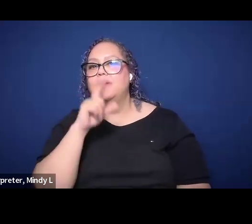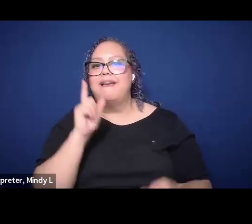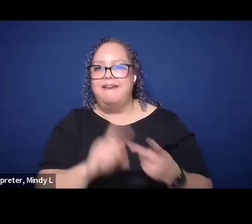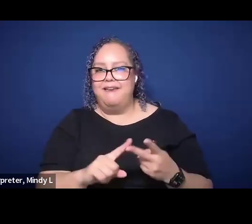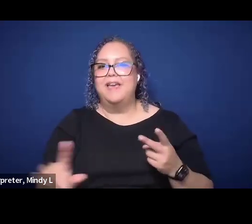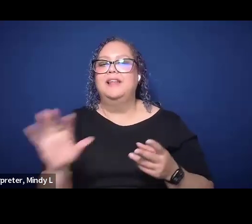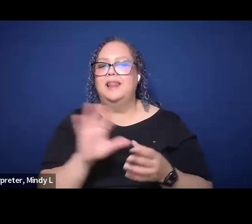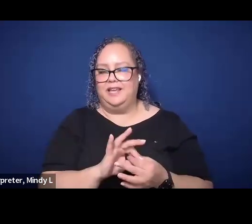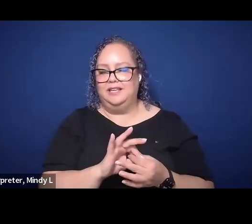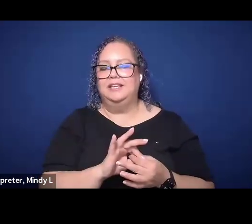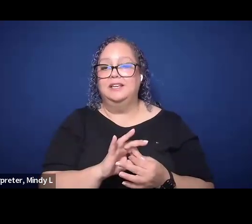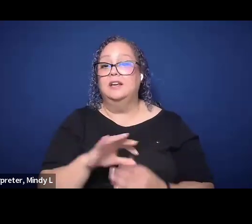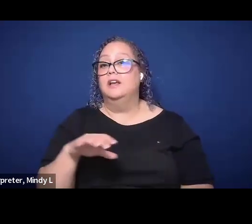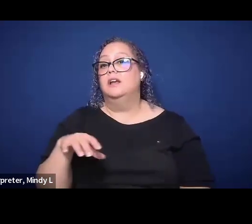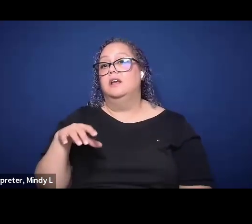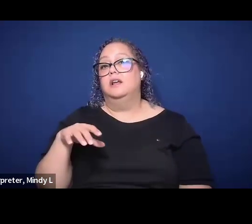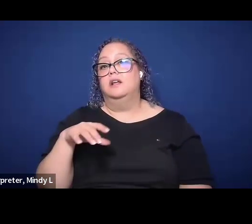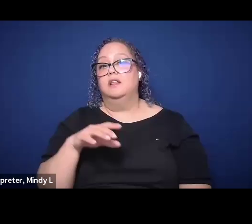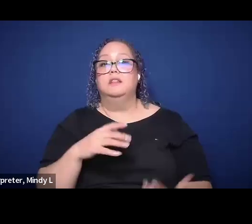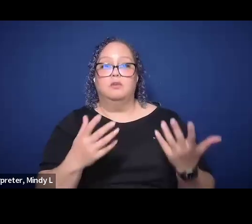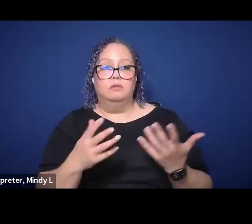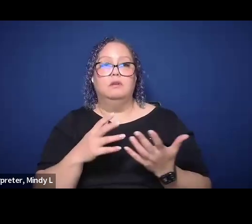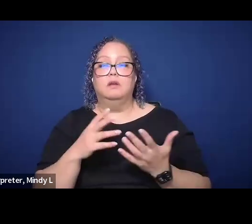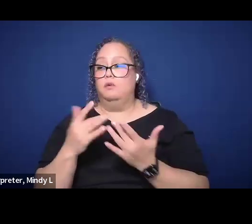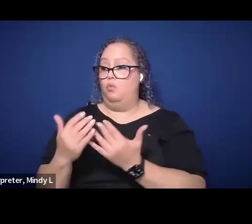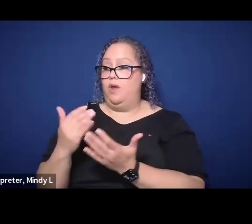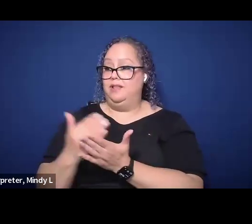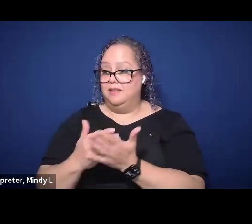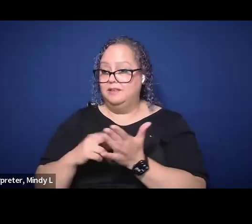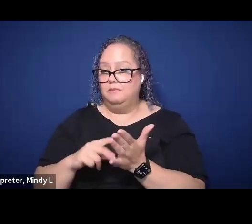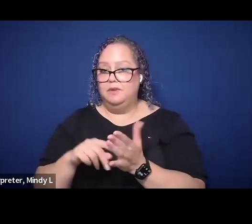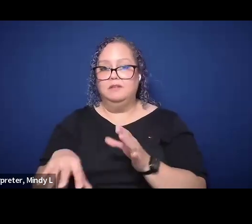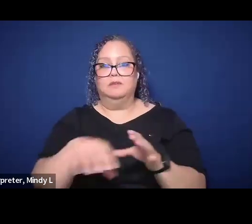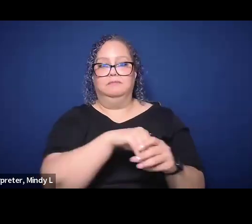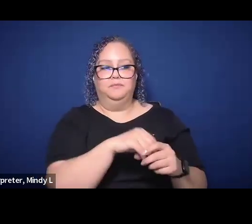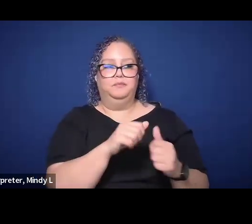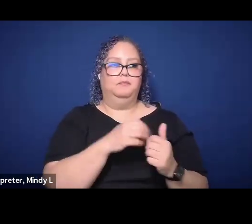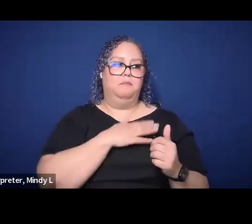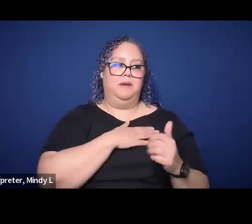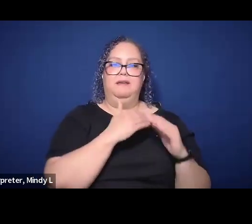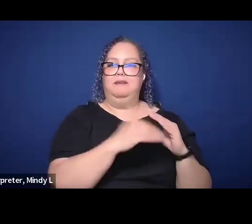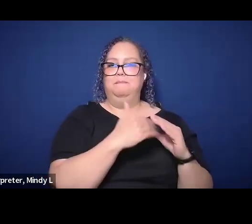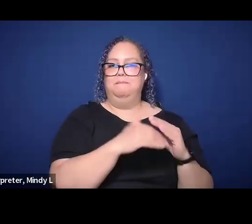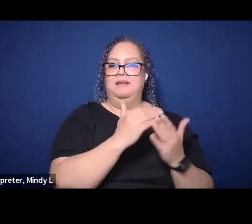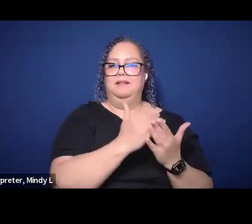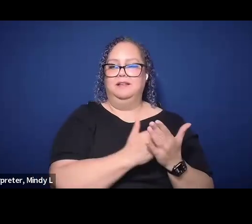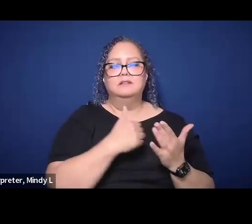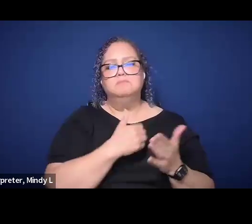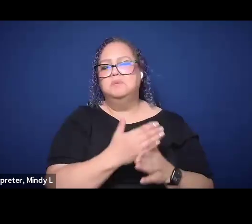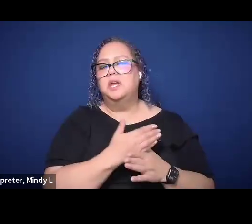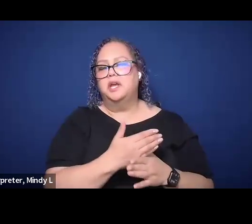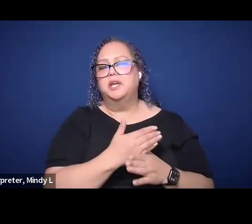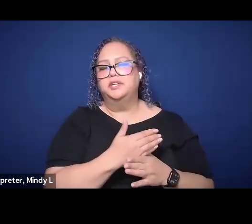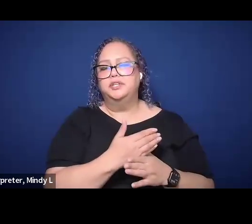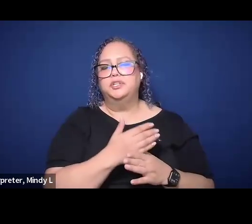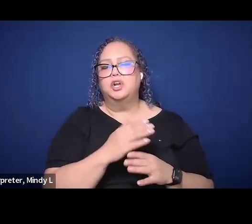Getting on the wait list will enter you into my email list as well. And I will be sharing lots of entrepreneurial tips, but also I'm a ghostwriter.